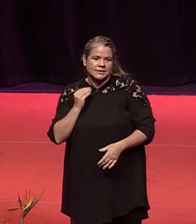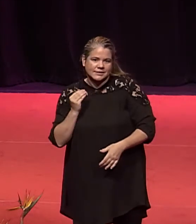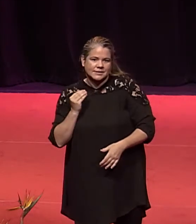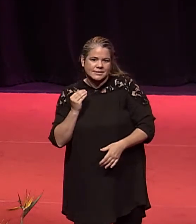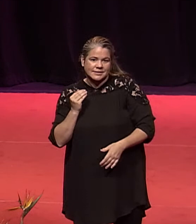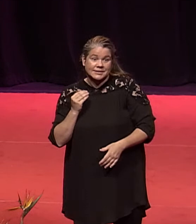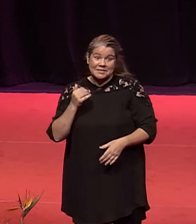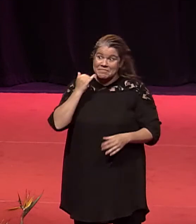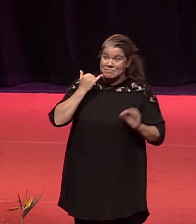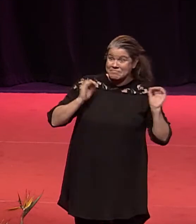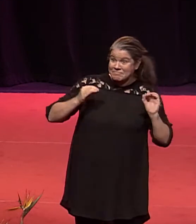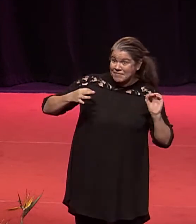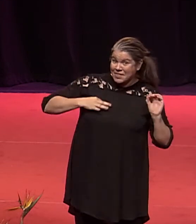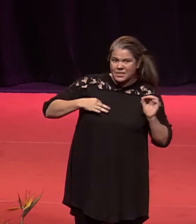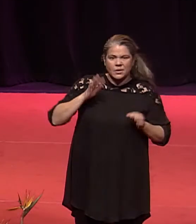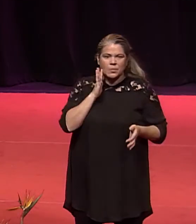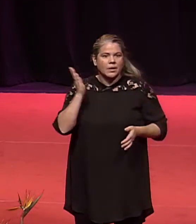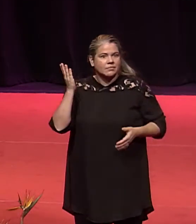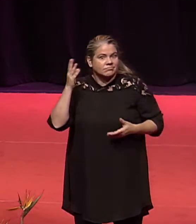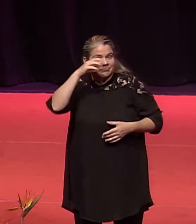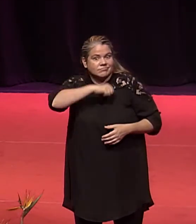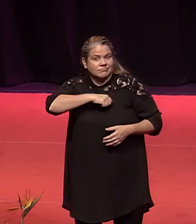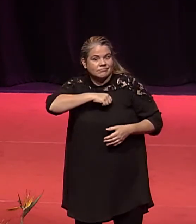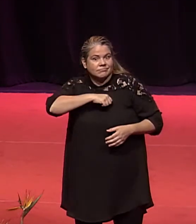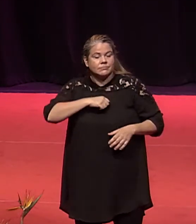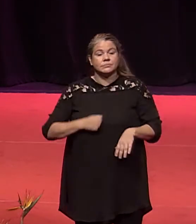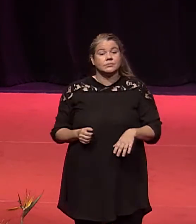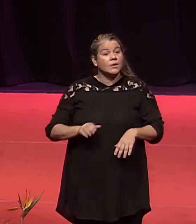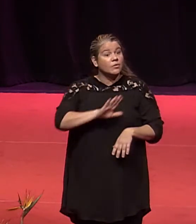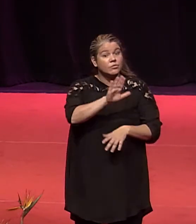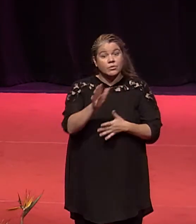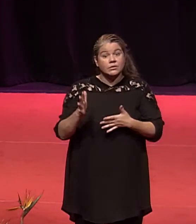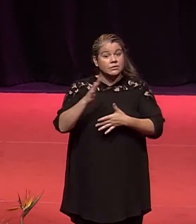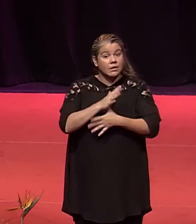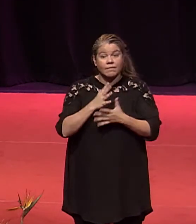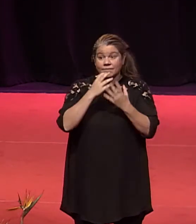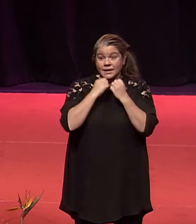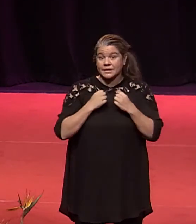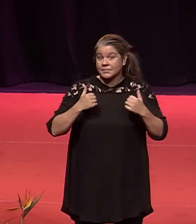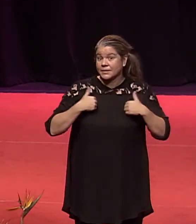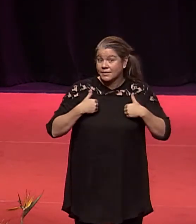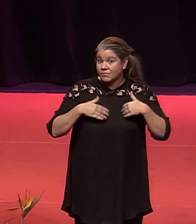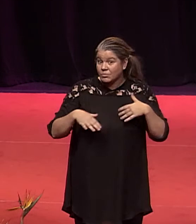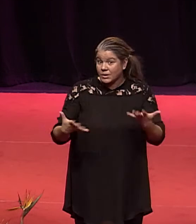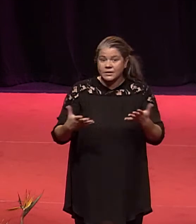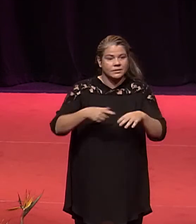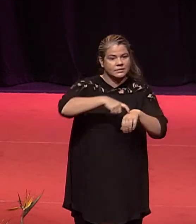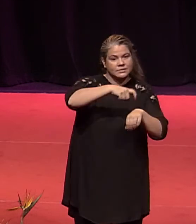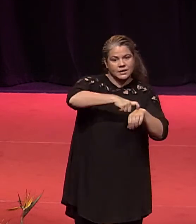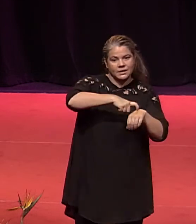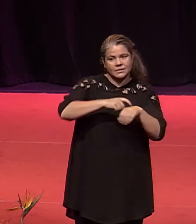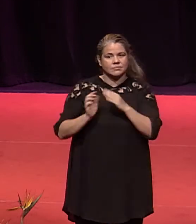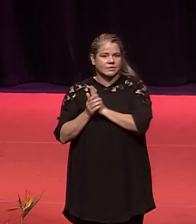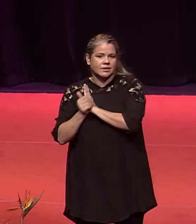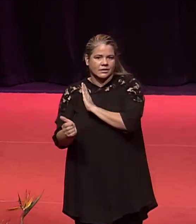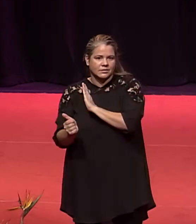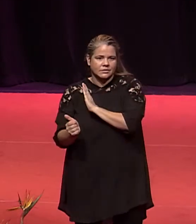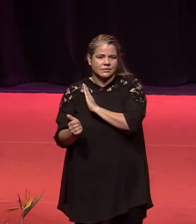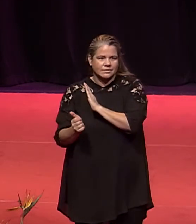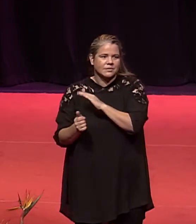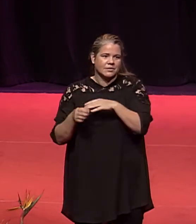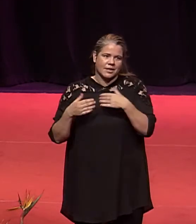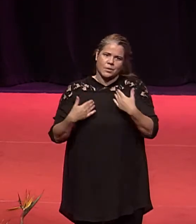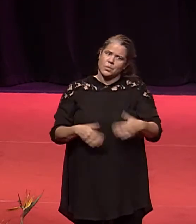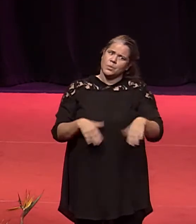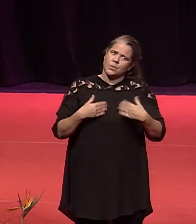The most valuable assets that you have in life are your time and your talent, which makes it so very meaningful when